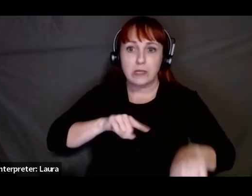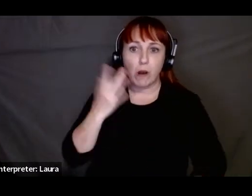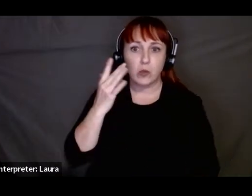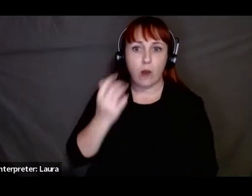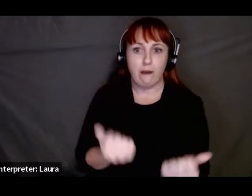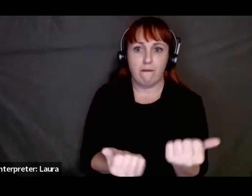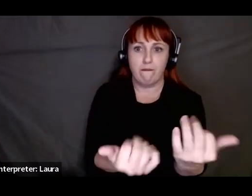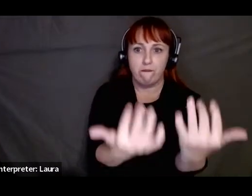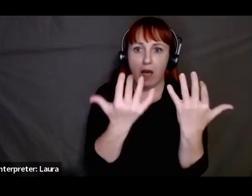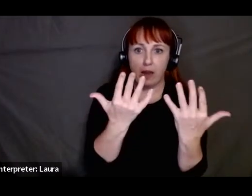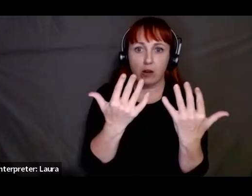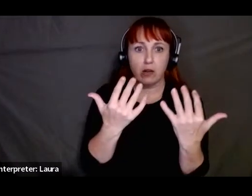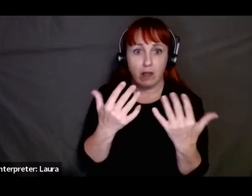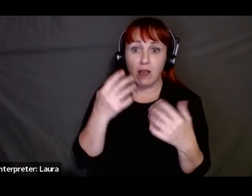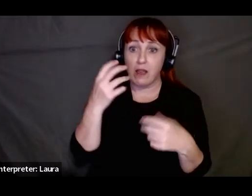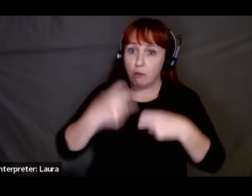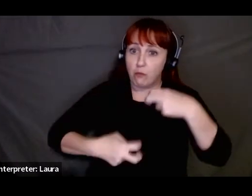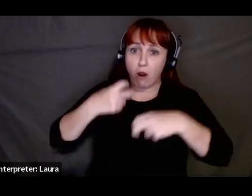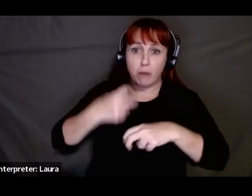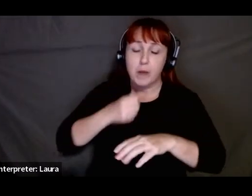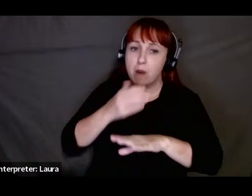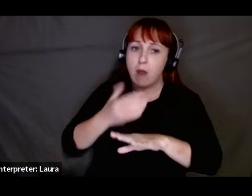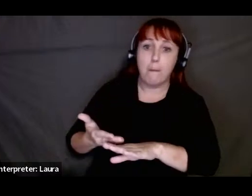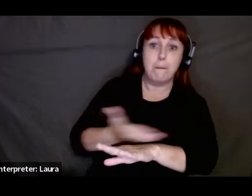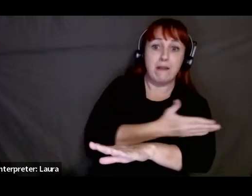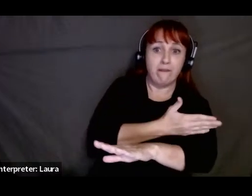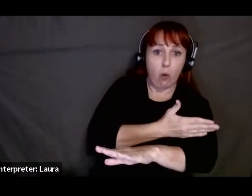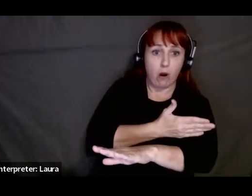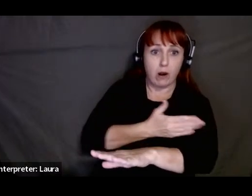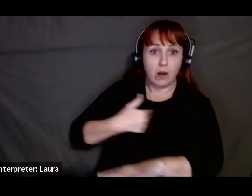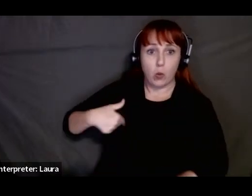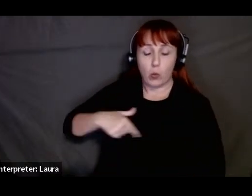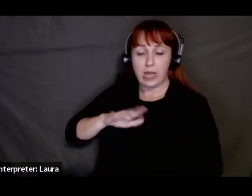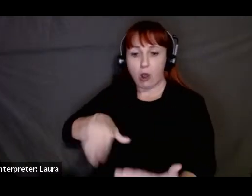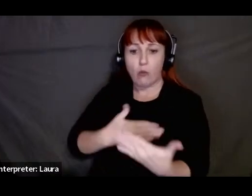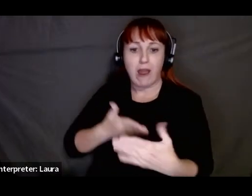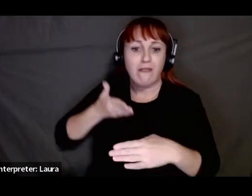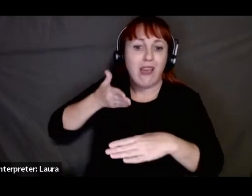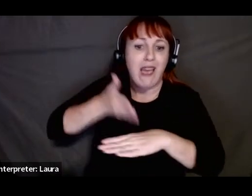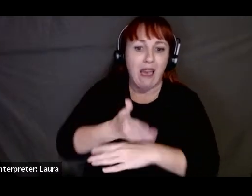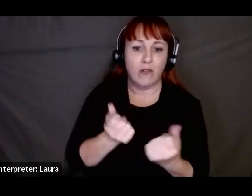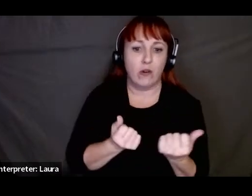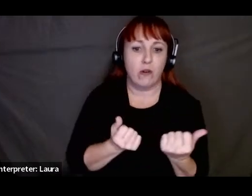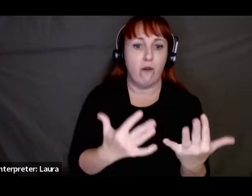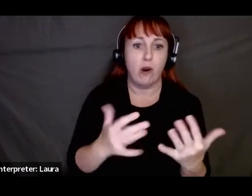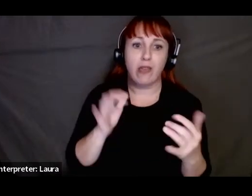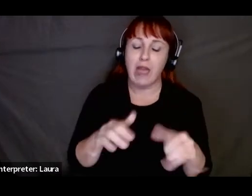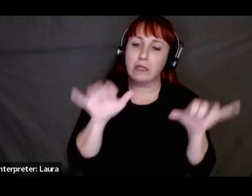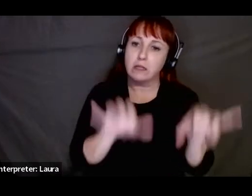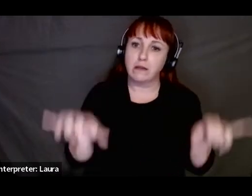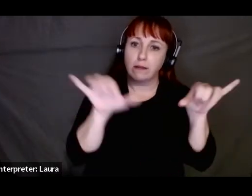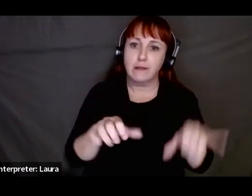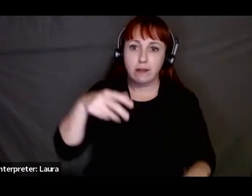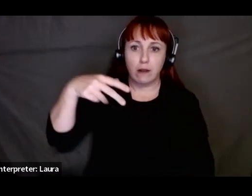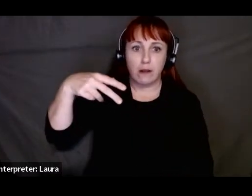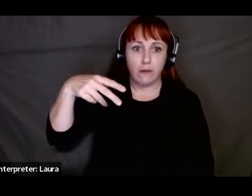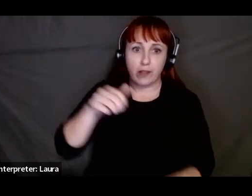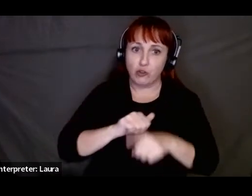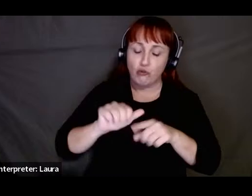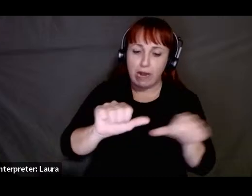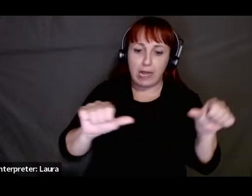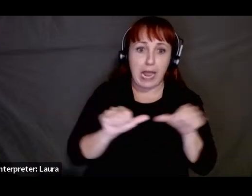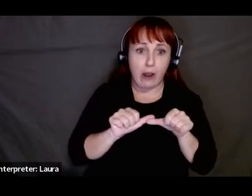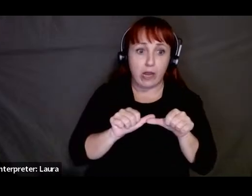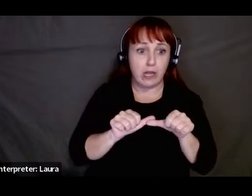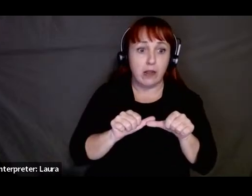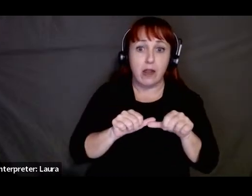that is a huge problem. And that is often, in my experience, what happens at Pōhakuloa training area. Things are not assessed until all of a sudden